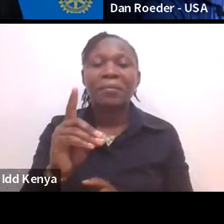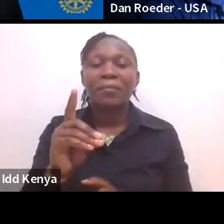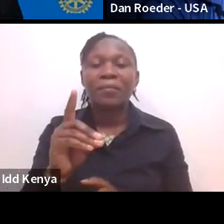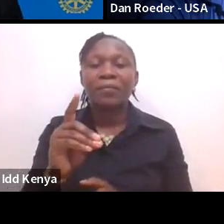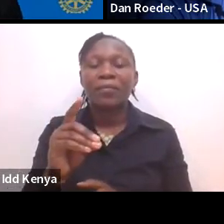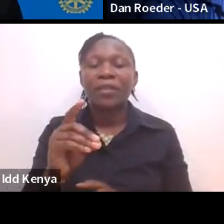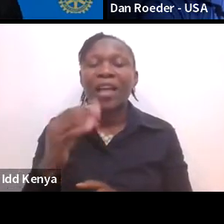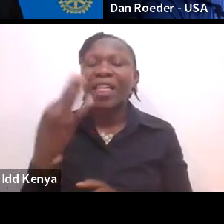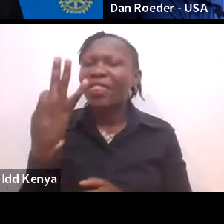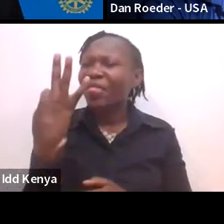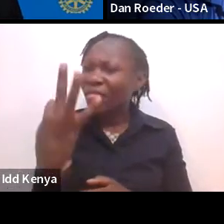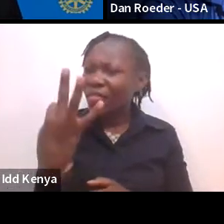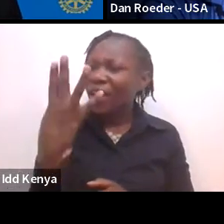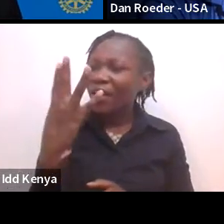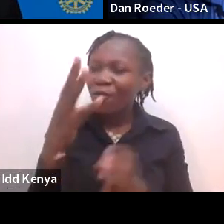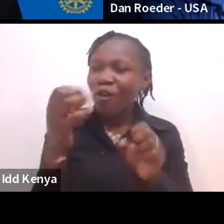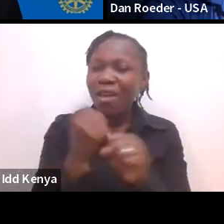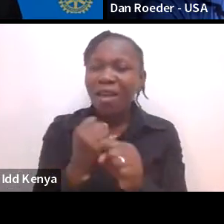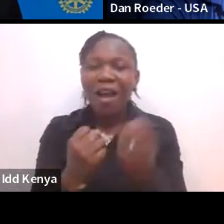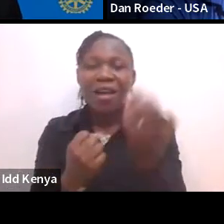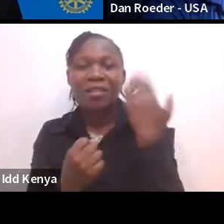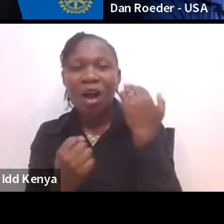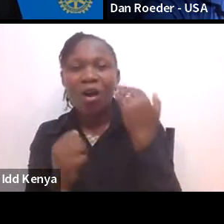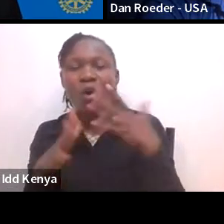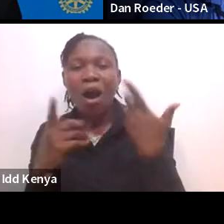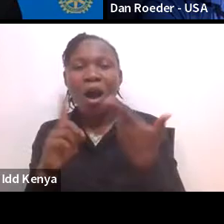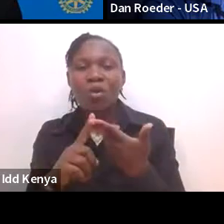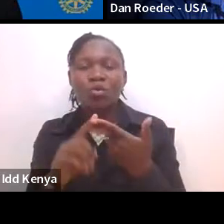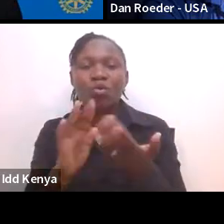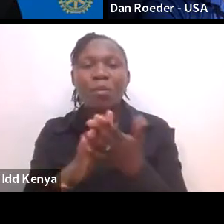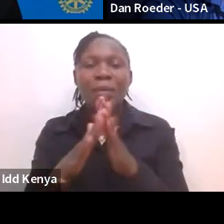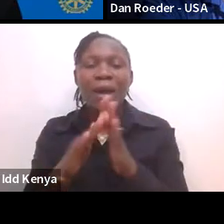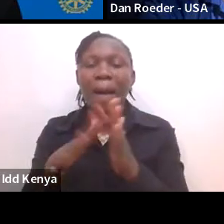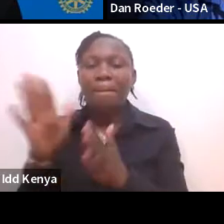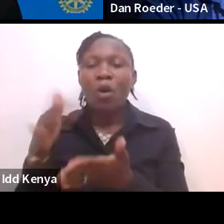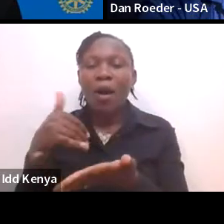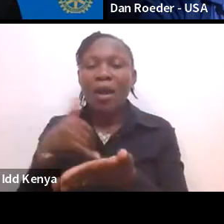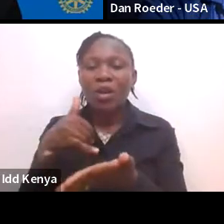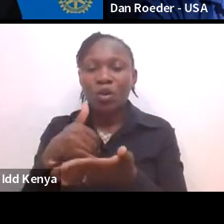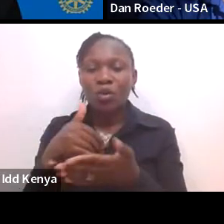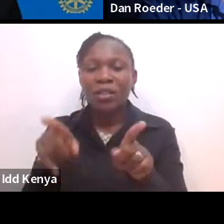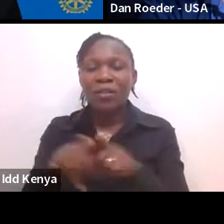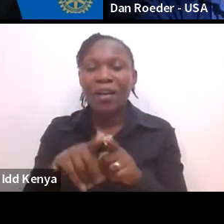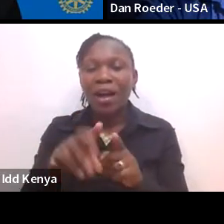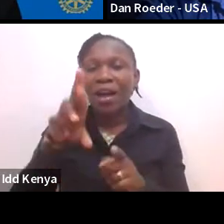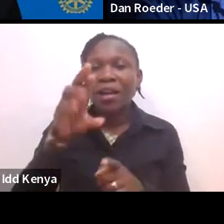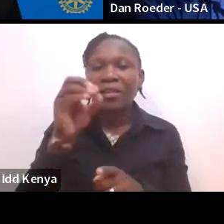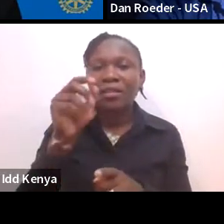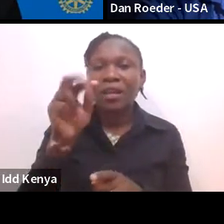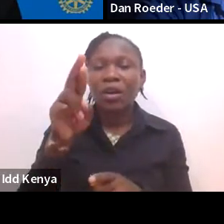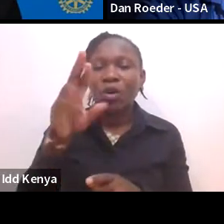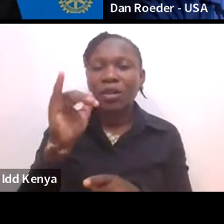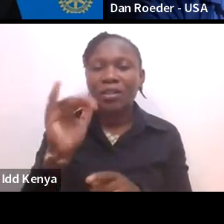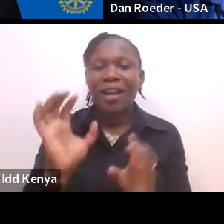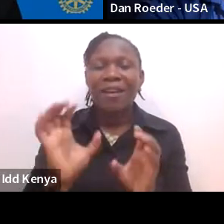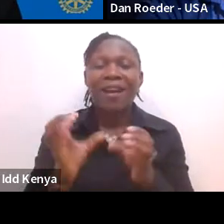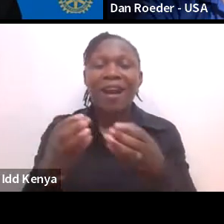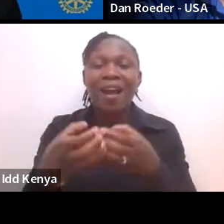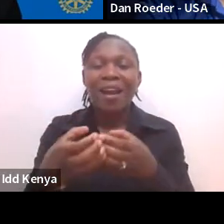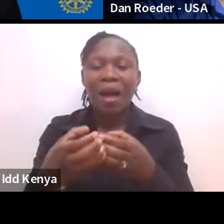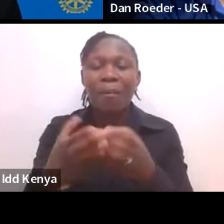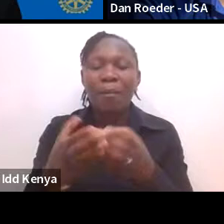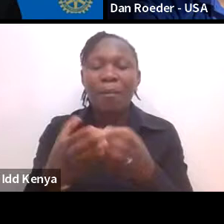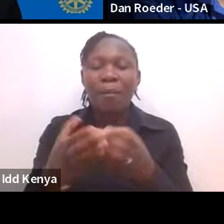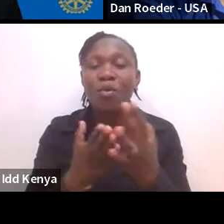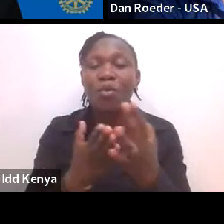3-4 years ago about how to be more inclusive as a Rotary Club. And through that, hundreds of